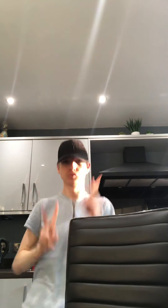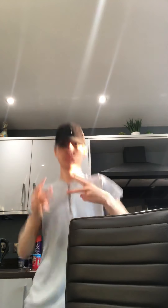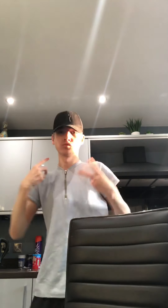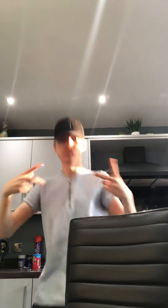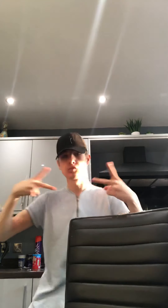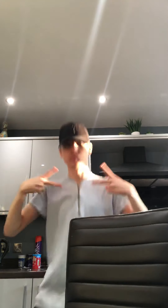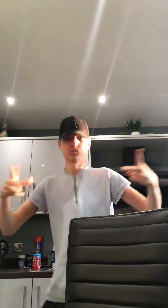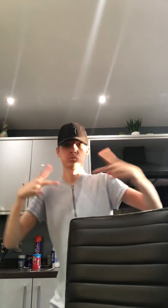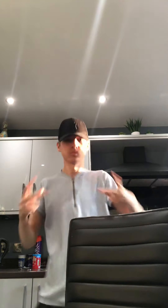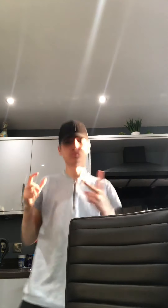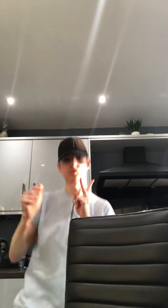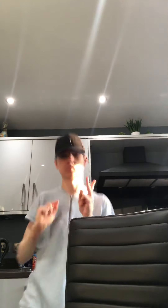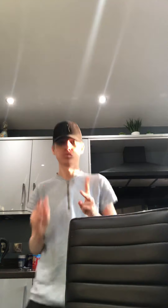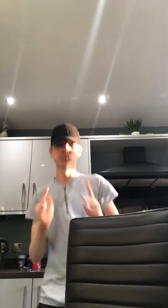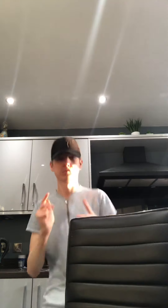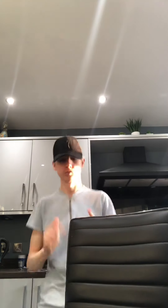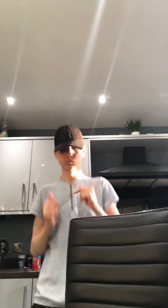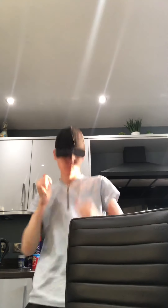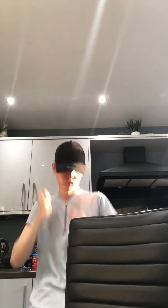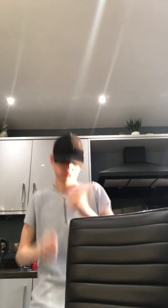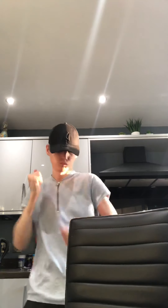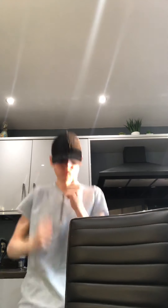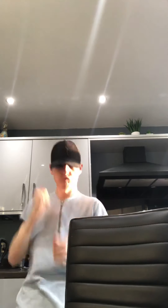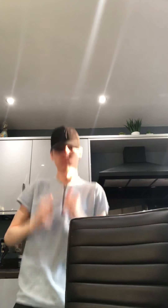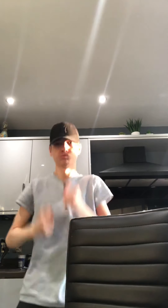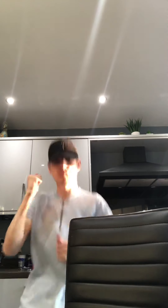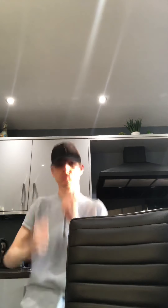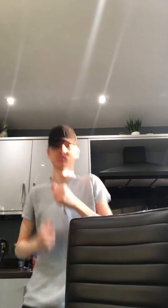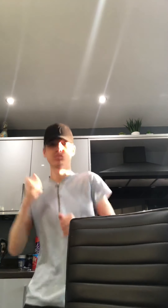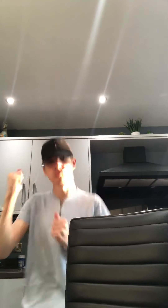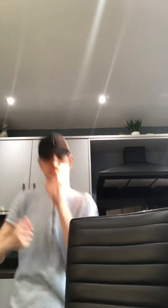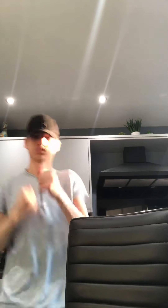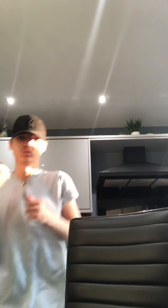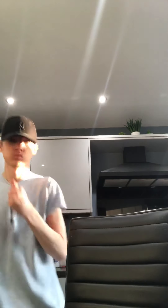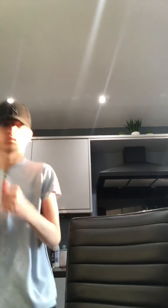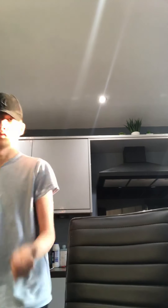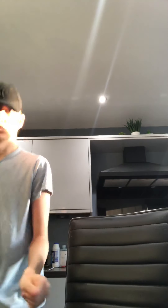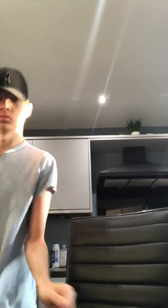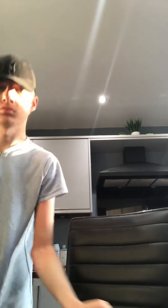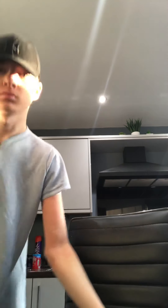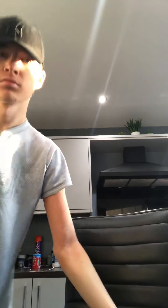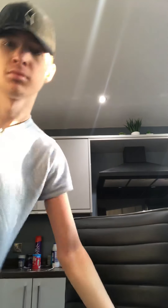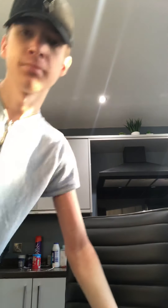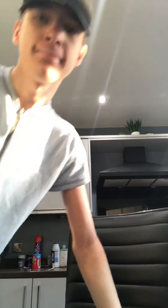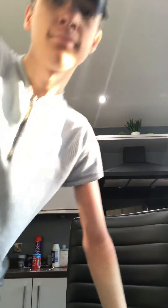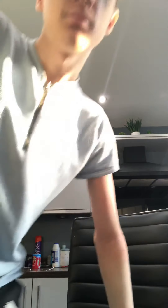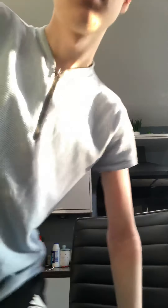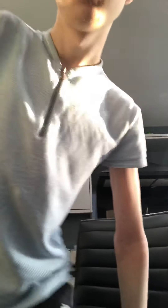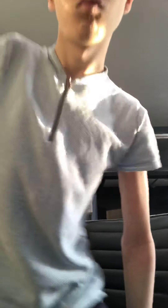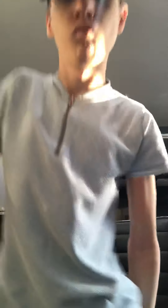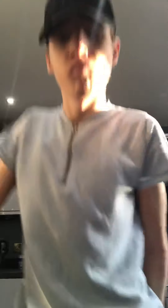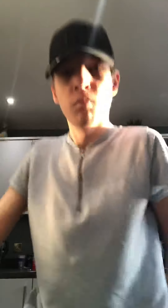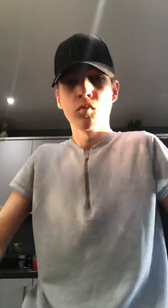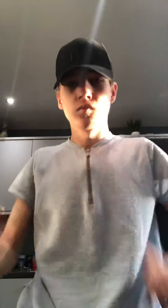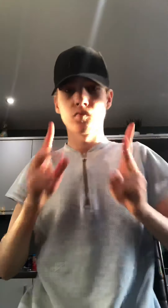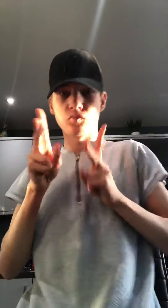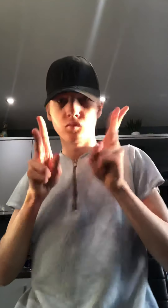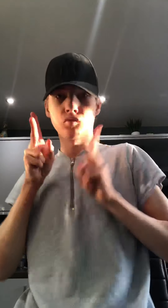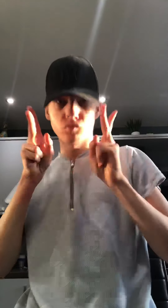nothing see,